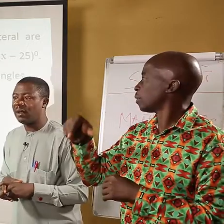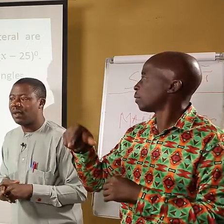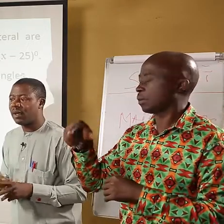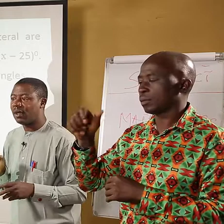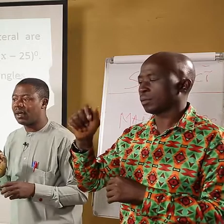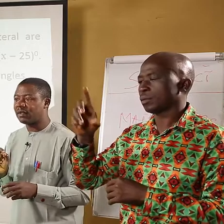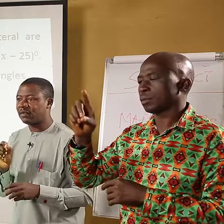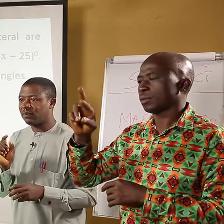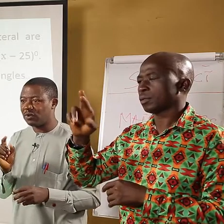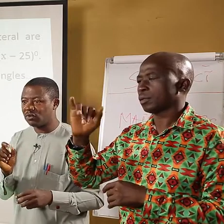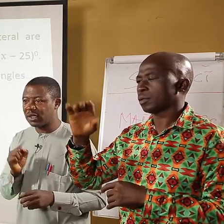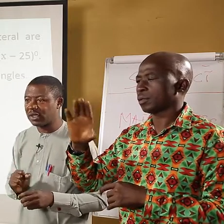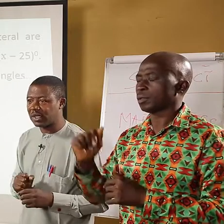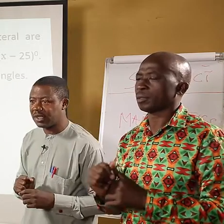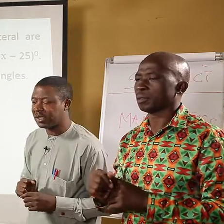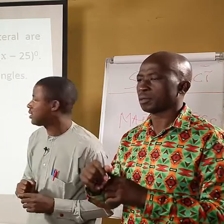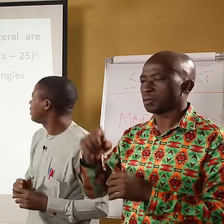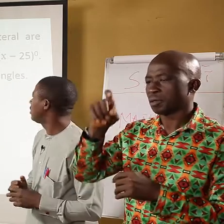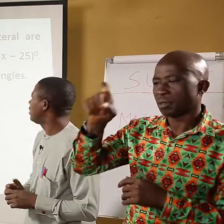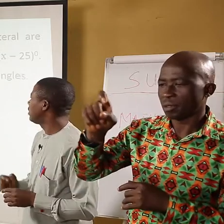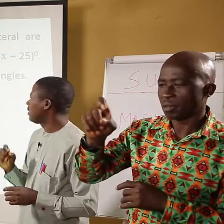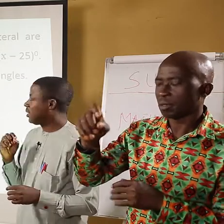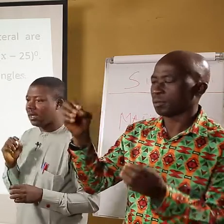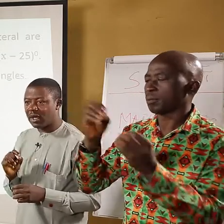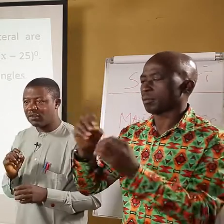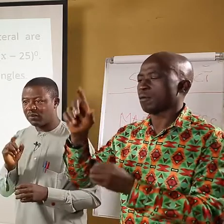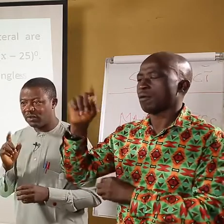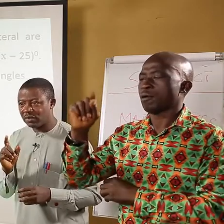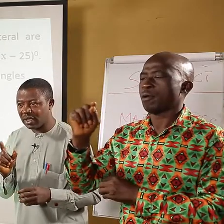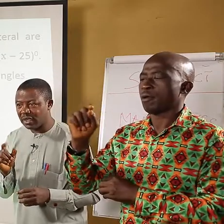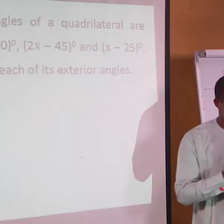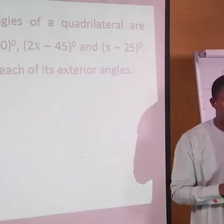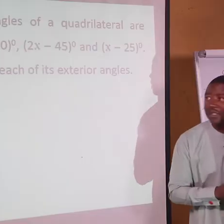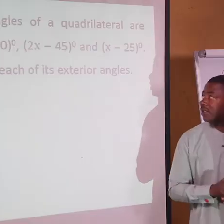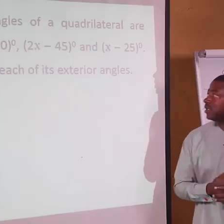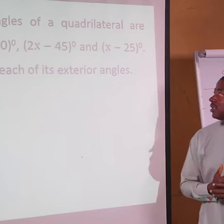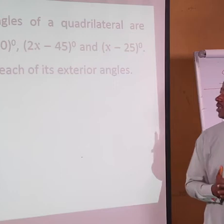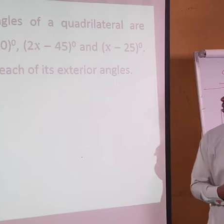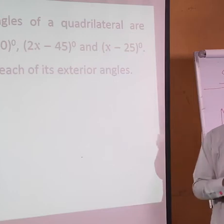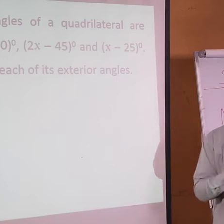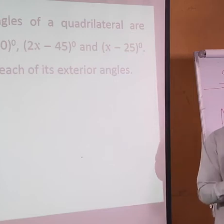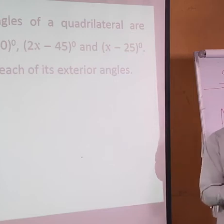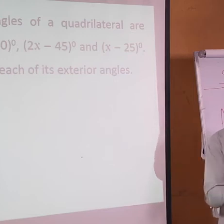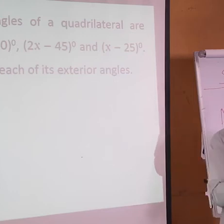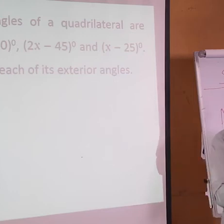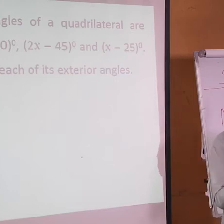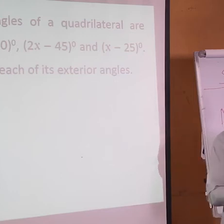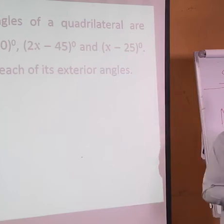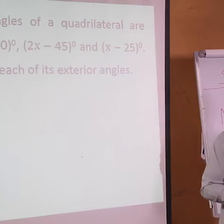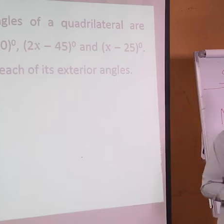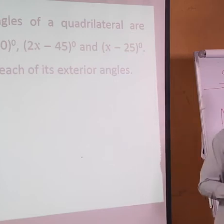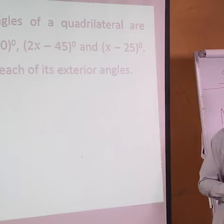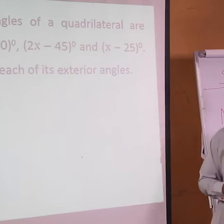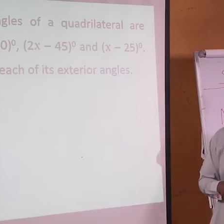are x plus 20 degrees, x plus 10 degrees, 2x